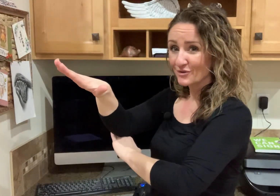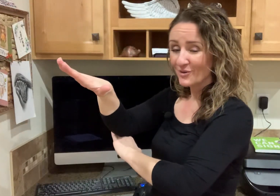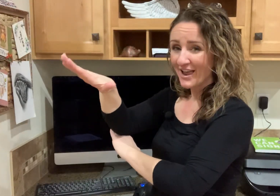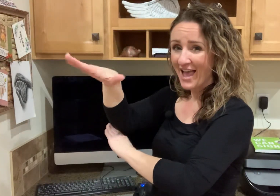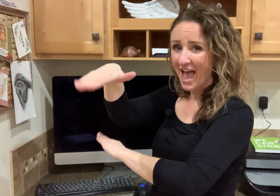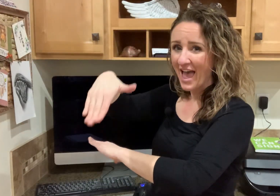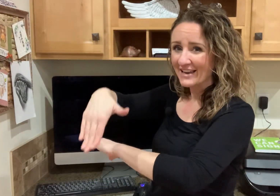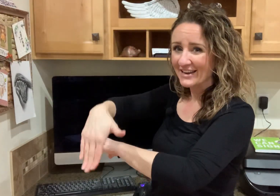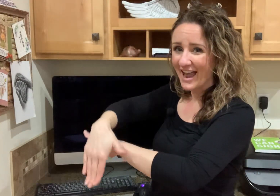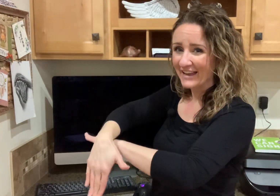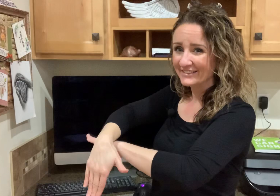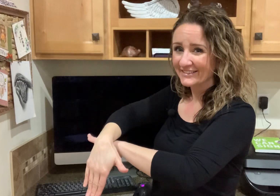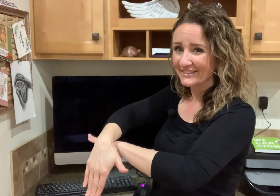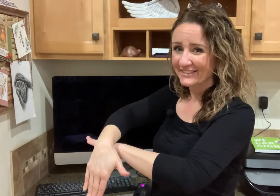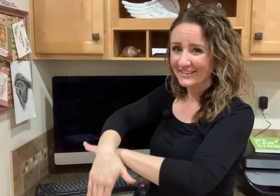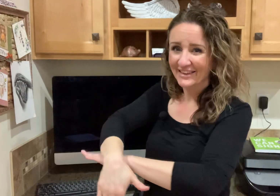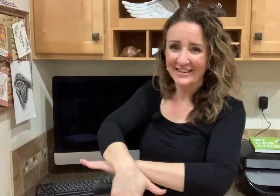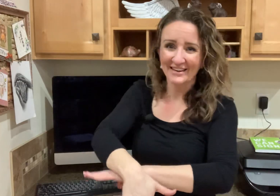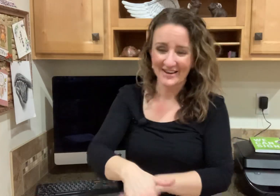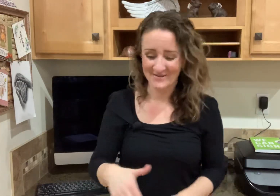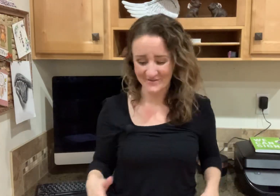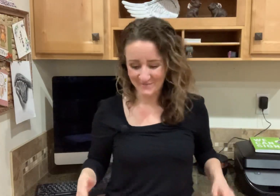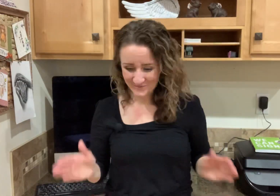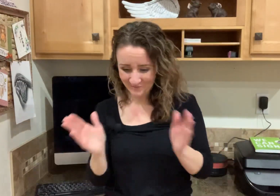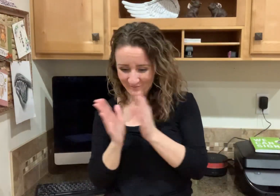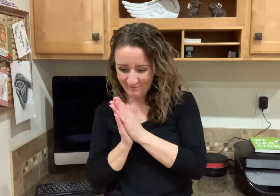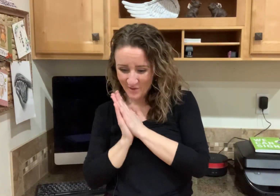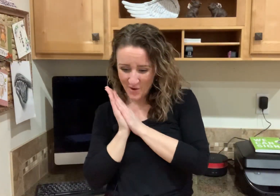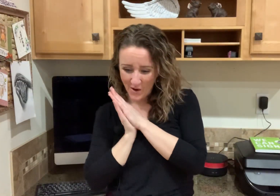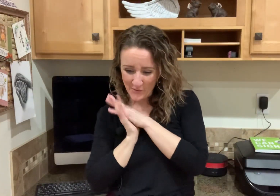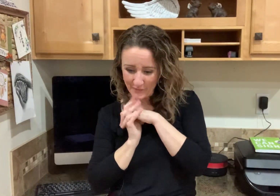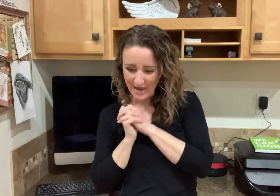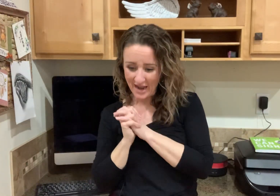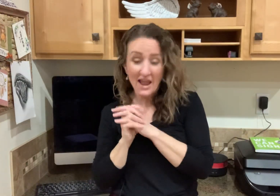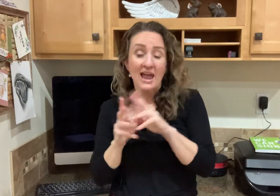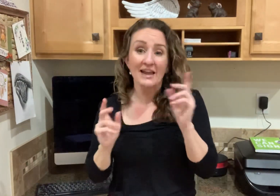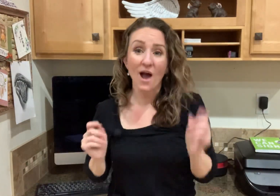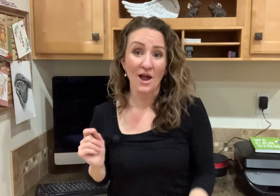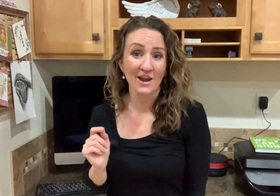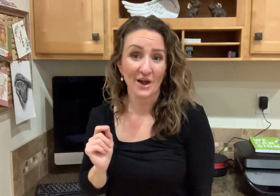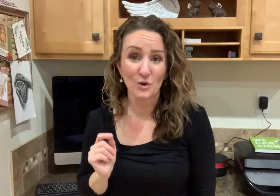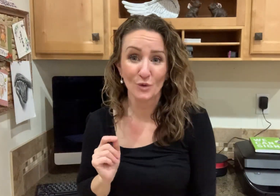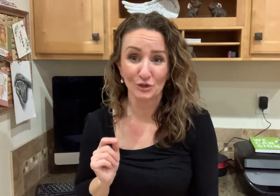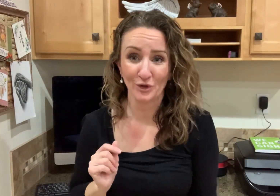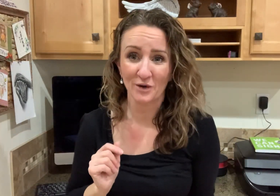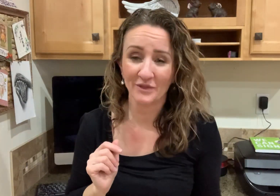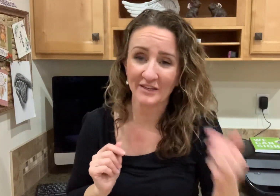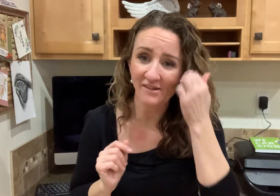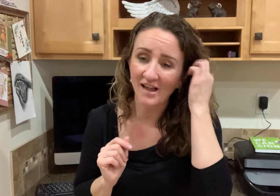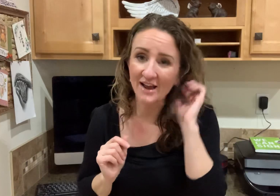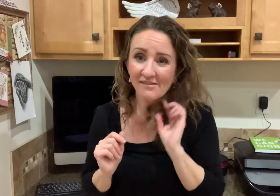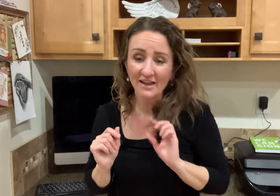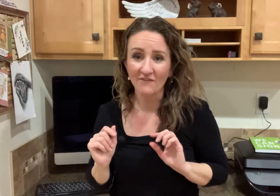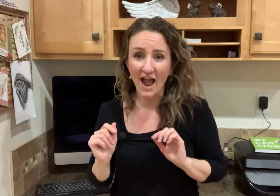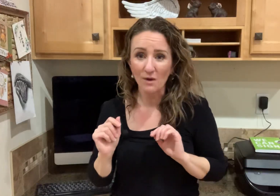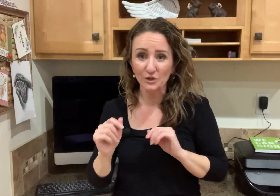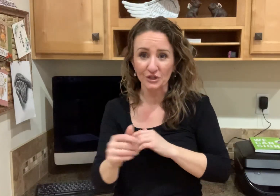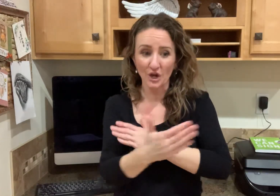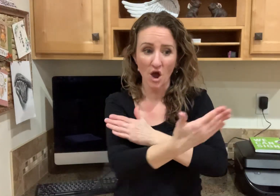afternoon, and night. There you go. Okay, now a cool trick with these signs, if I were to